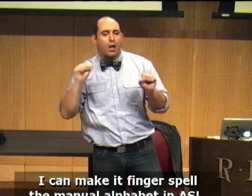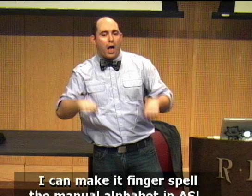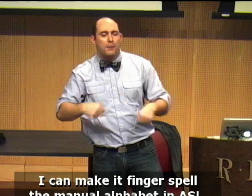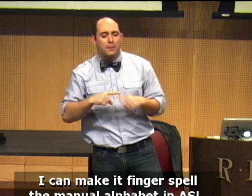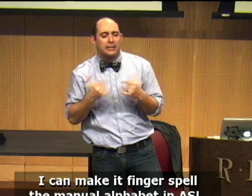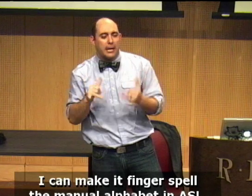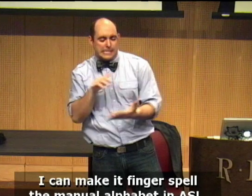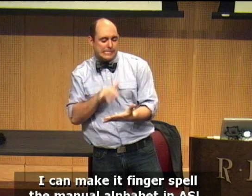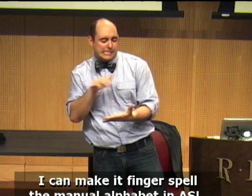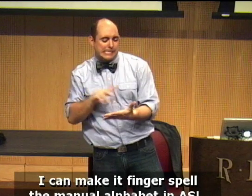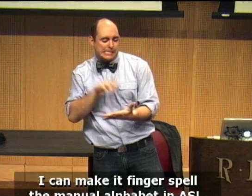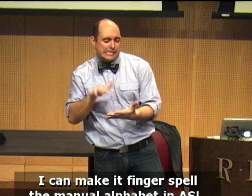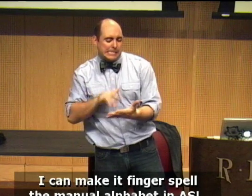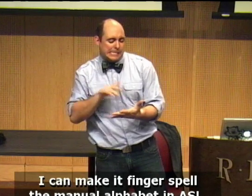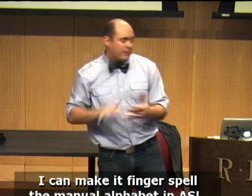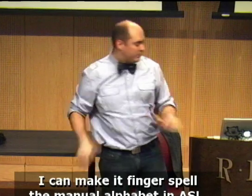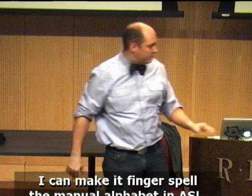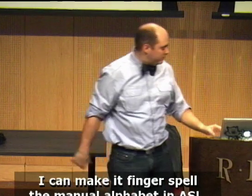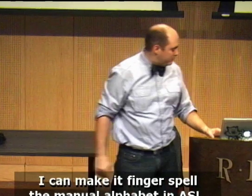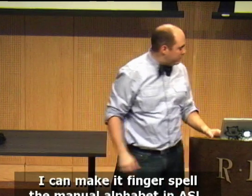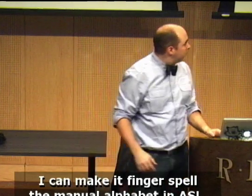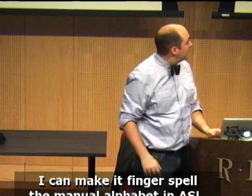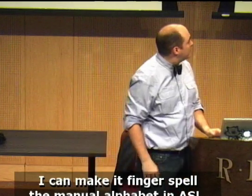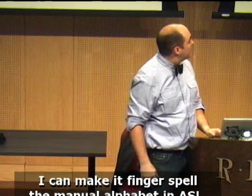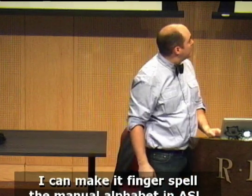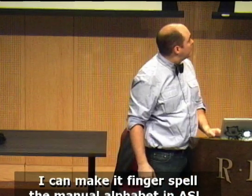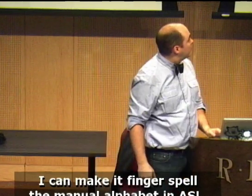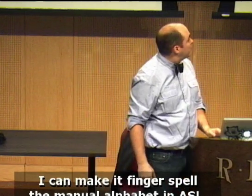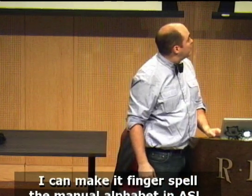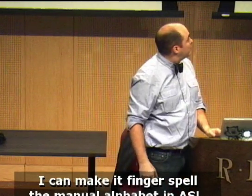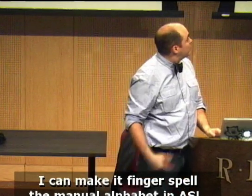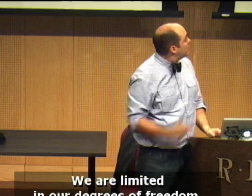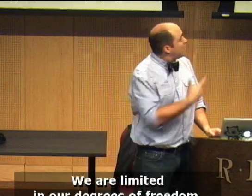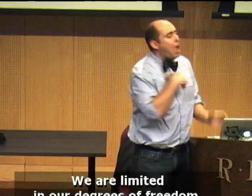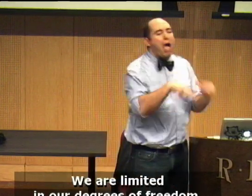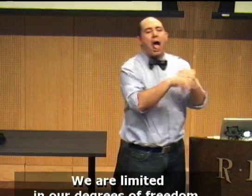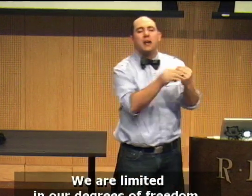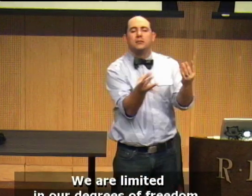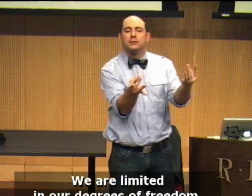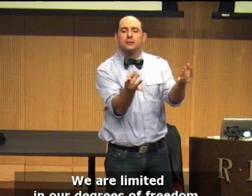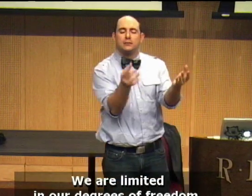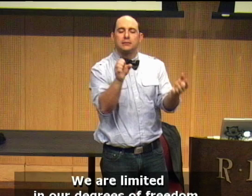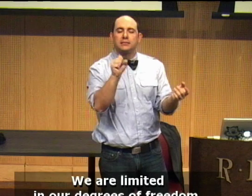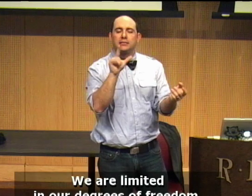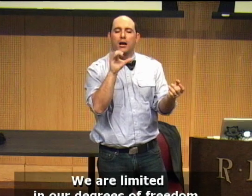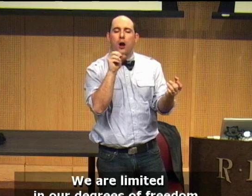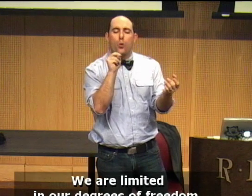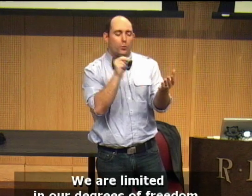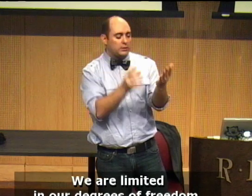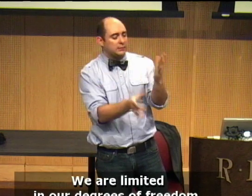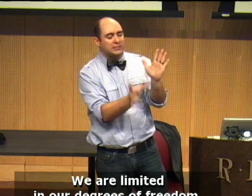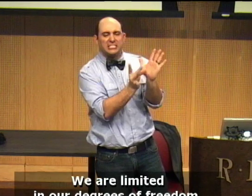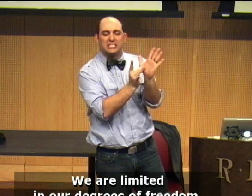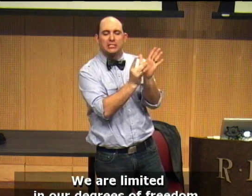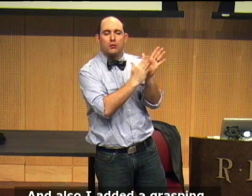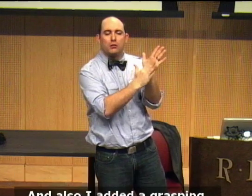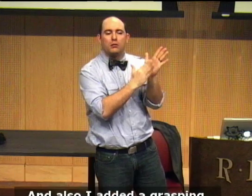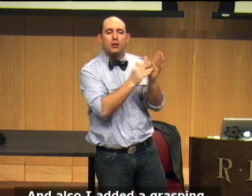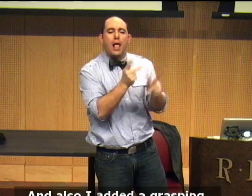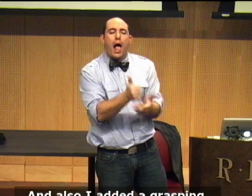make it fingerspell the manual alphabet in ASL, but we are limited in our degrees of freedom. And also I